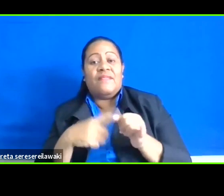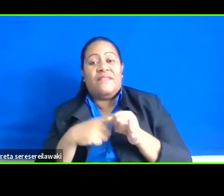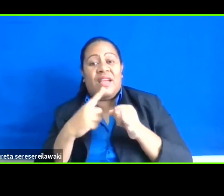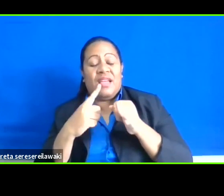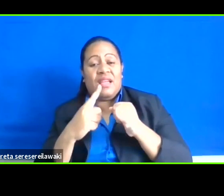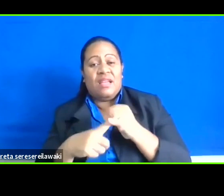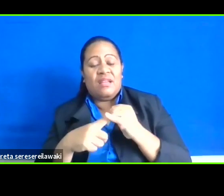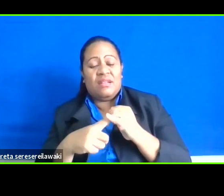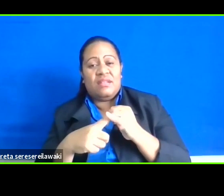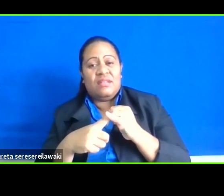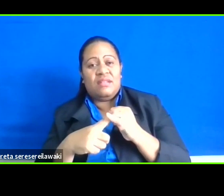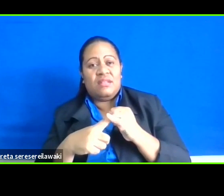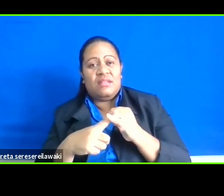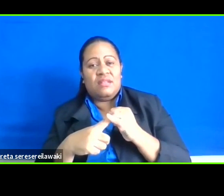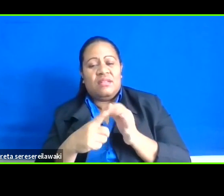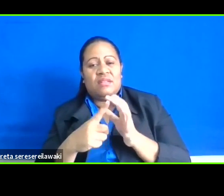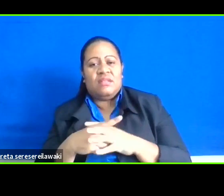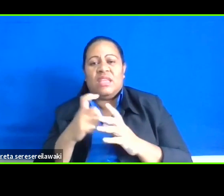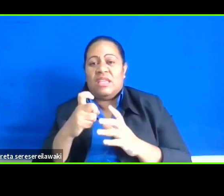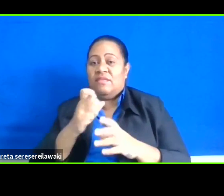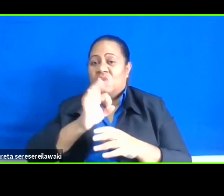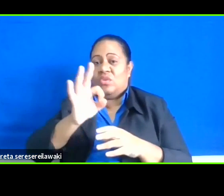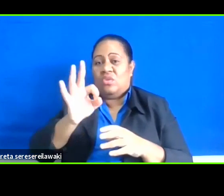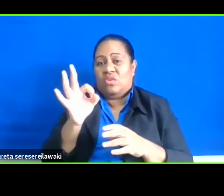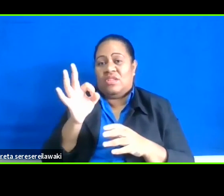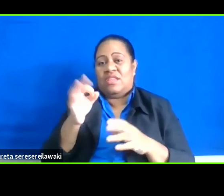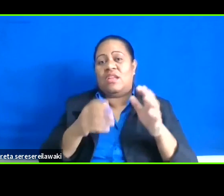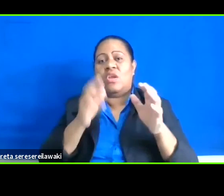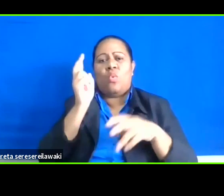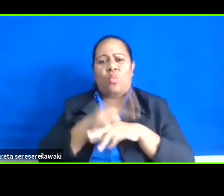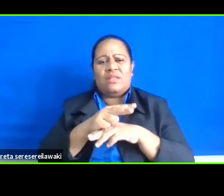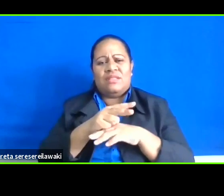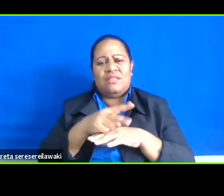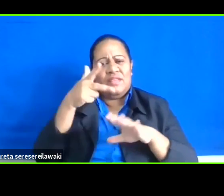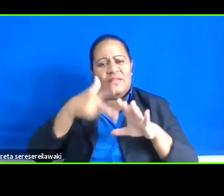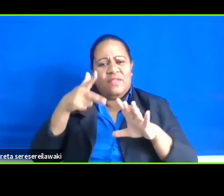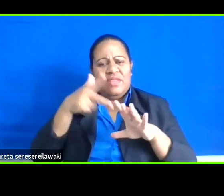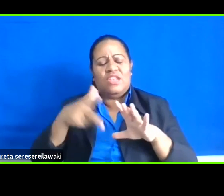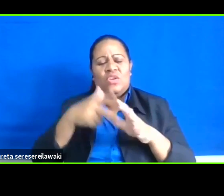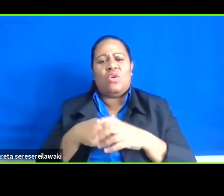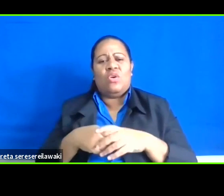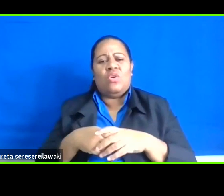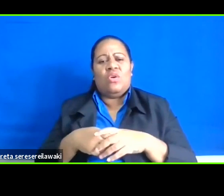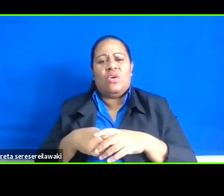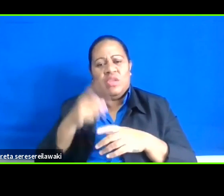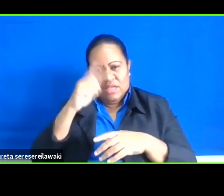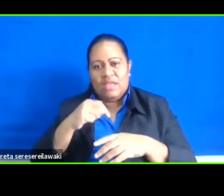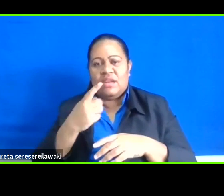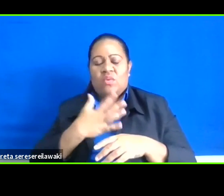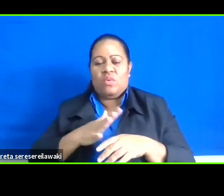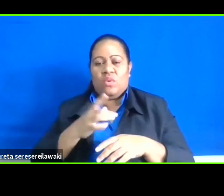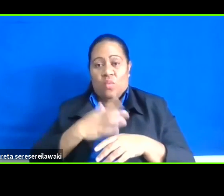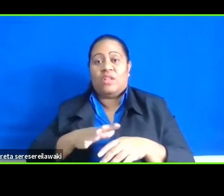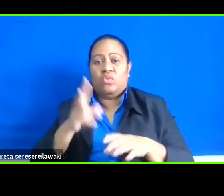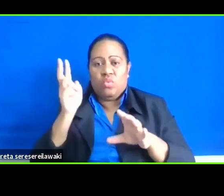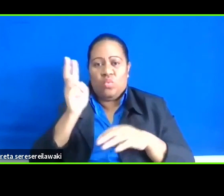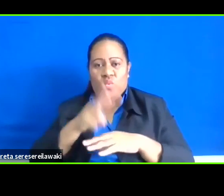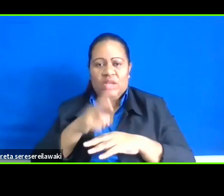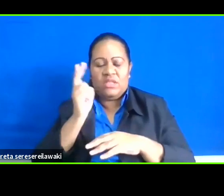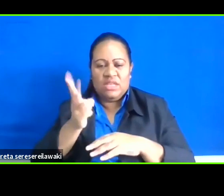uh watch the full video or would like to watch it again i believe the link for that video is up online on our session platform